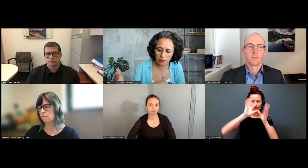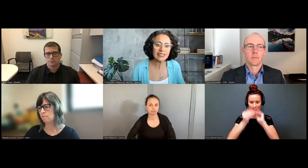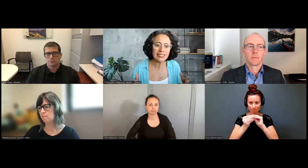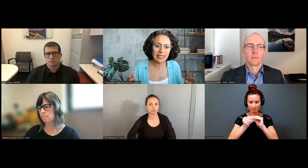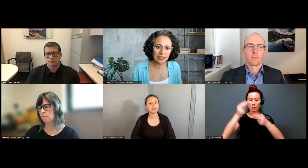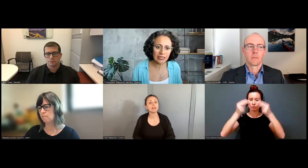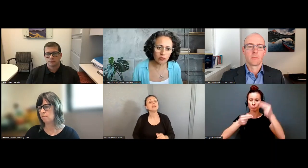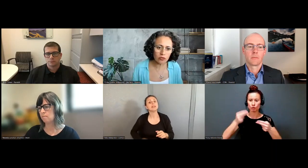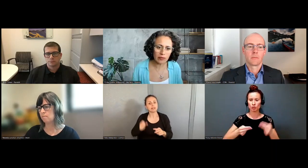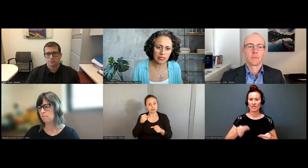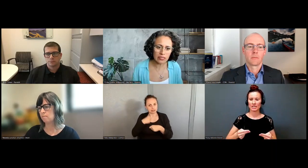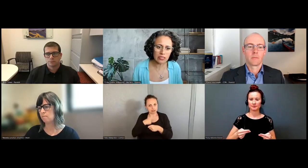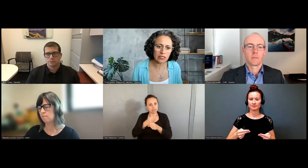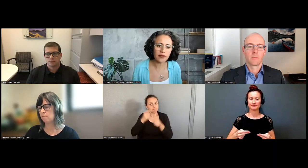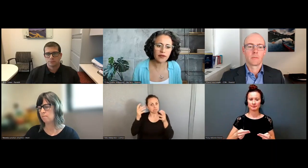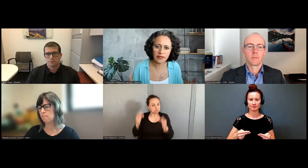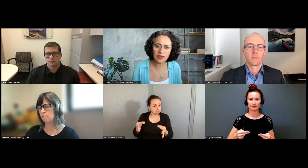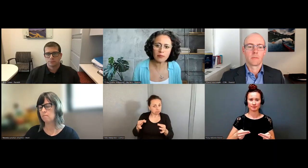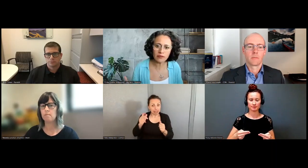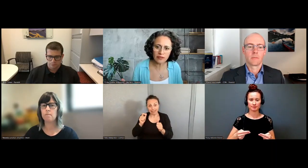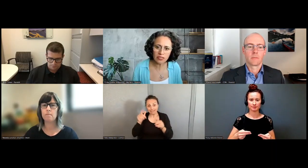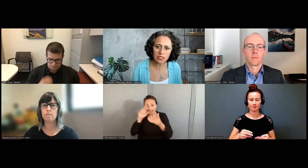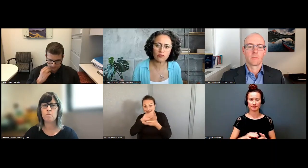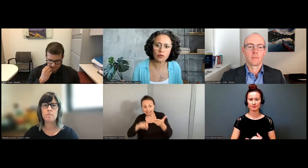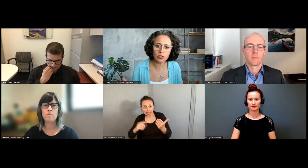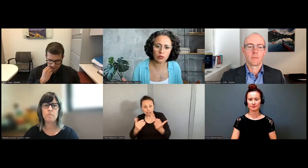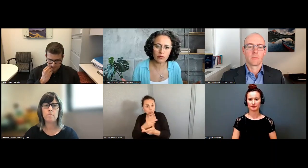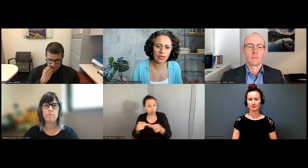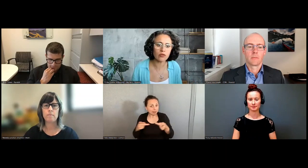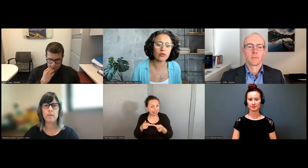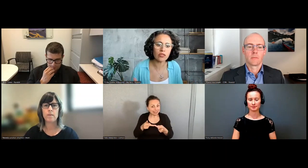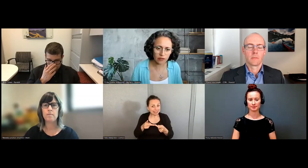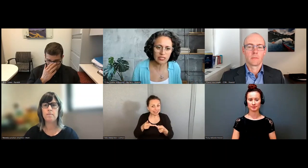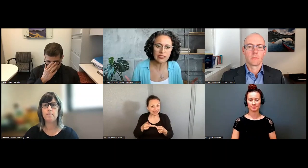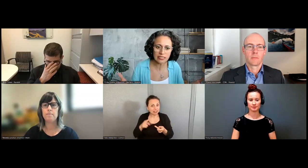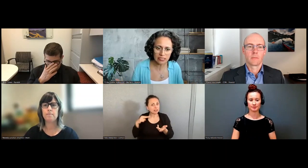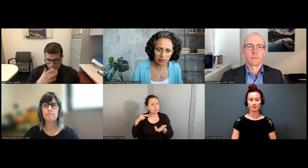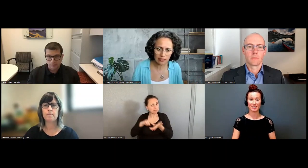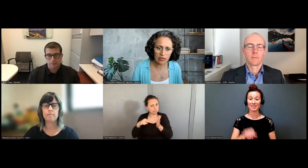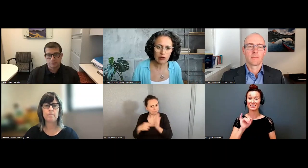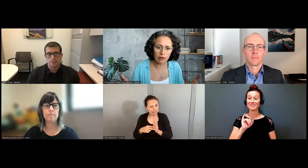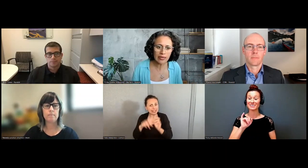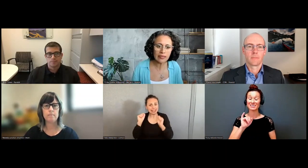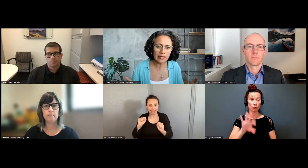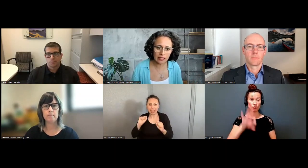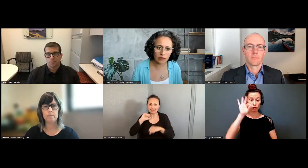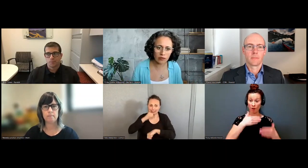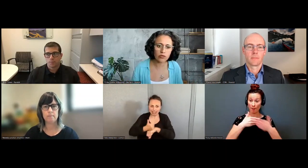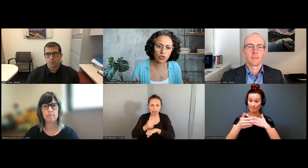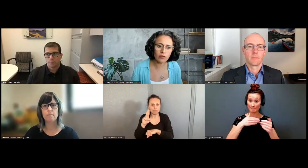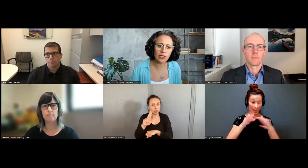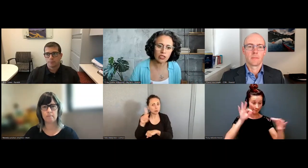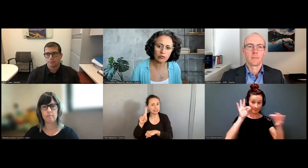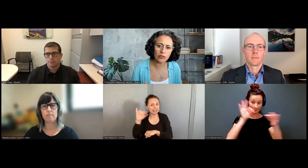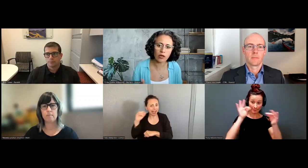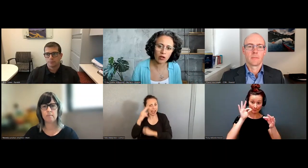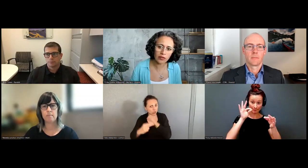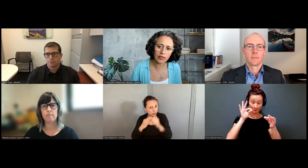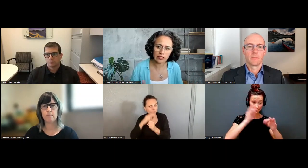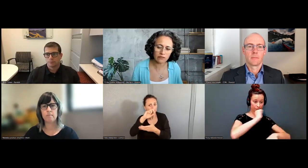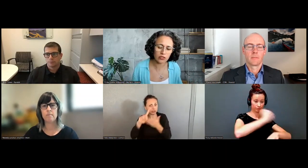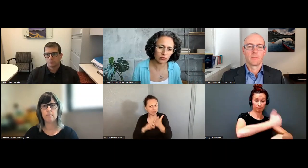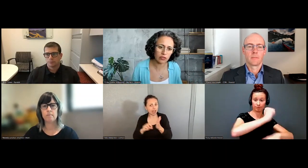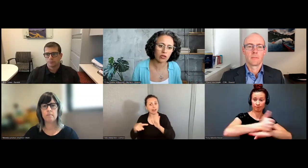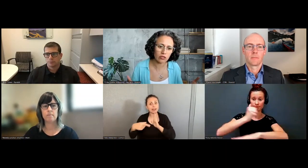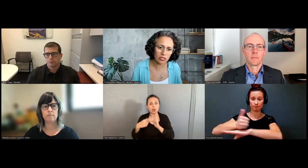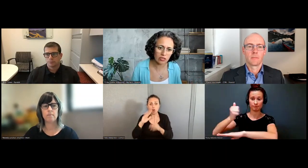the design, if we're designing new places, nothing prevents us from doing a universal design right at the get-go. Show that children, all